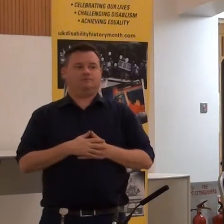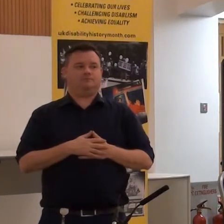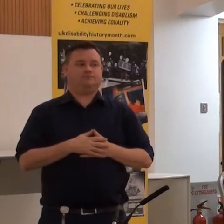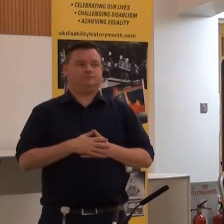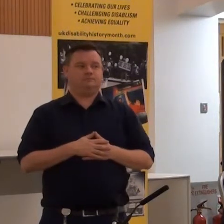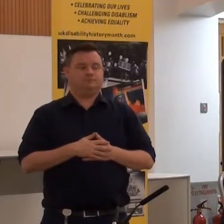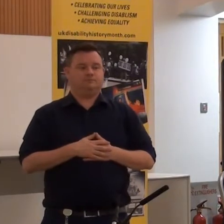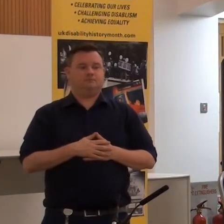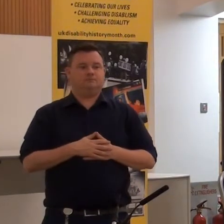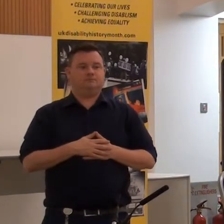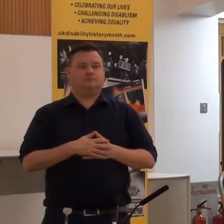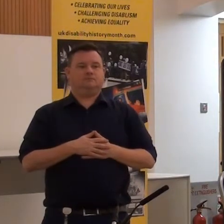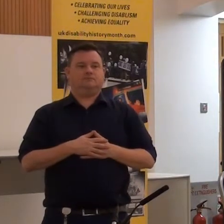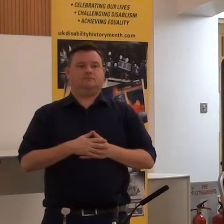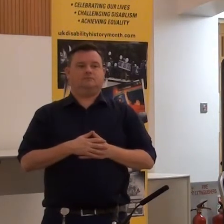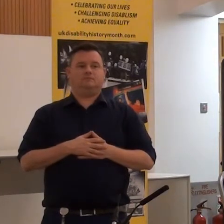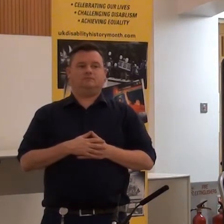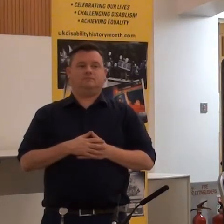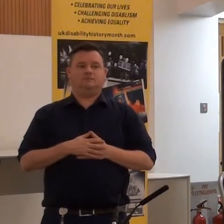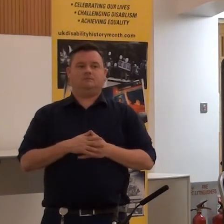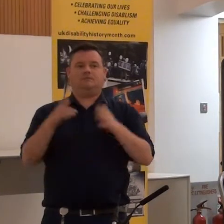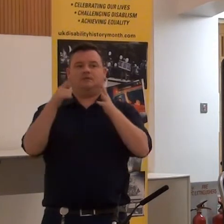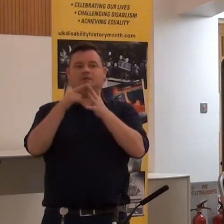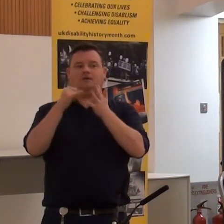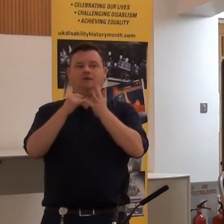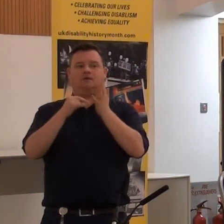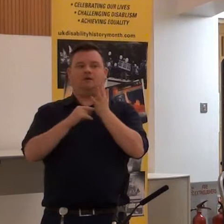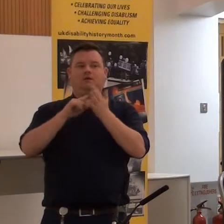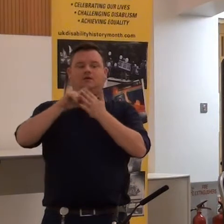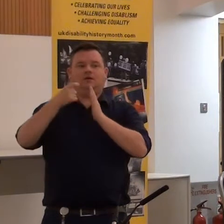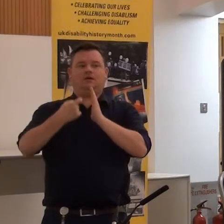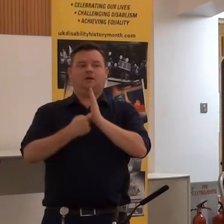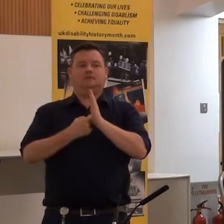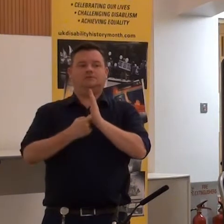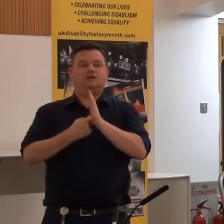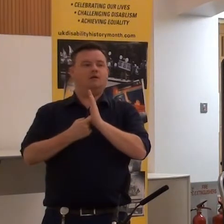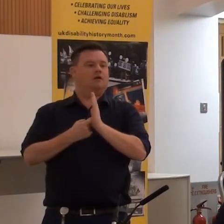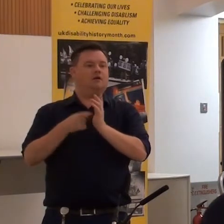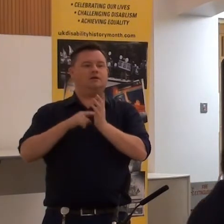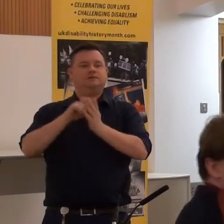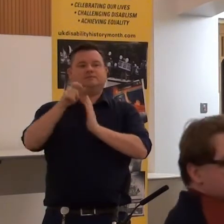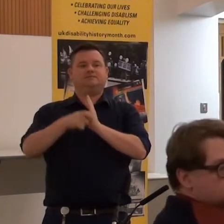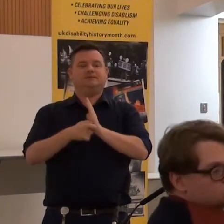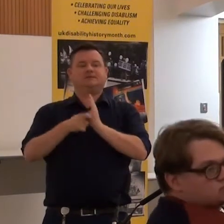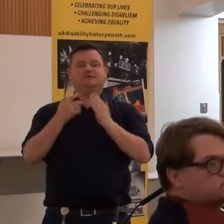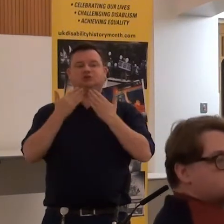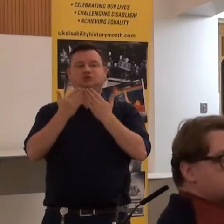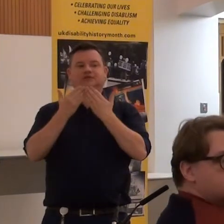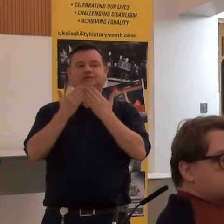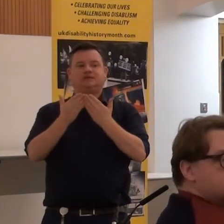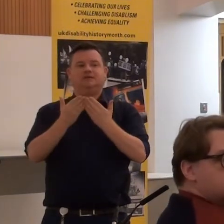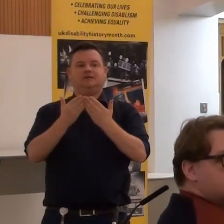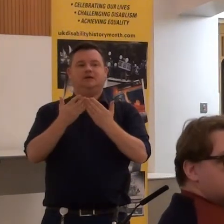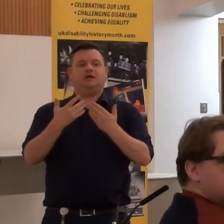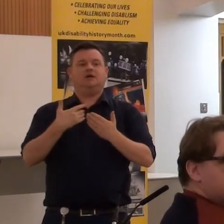the end for discussion. Esther from UKDHM, I'm just doing disability studies. And just on the